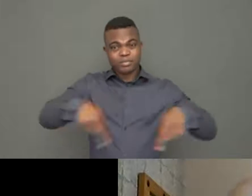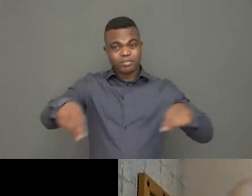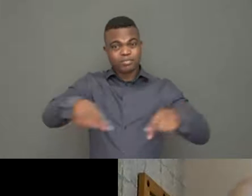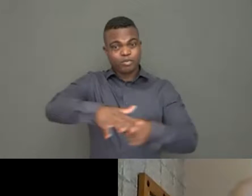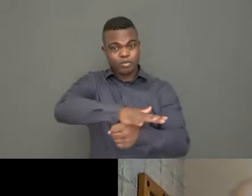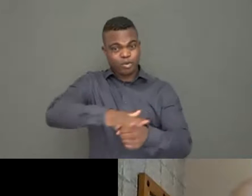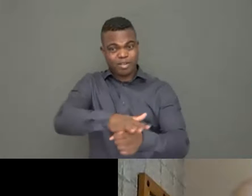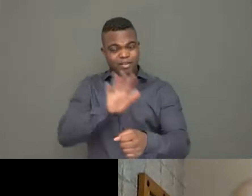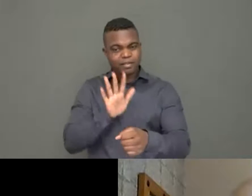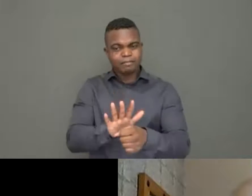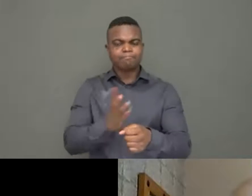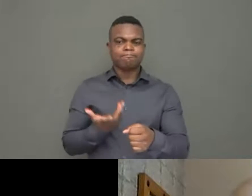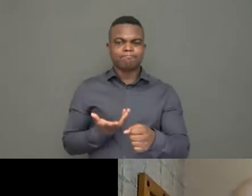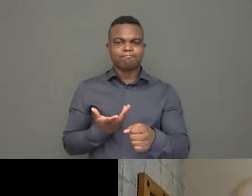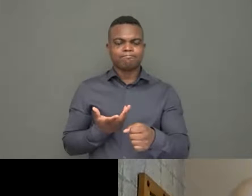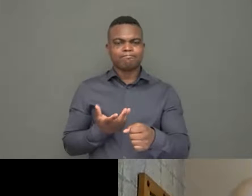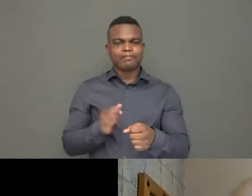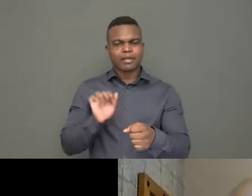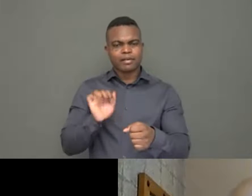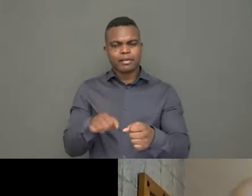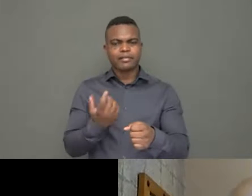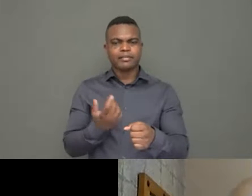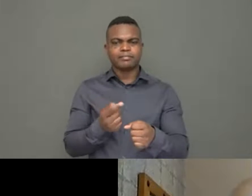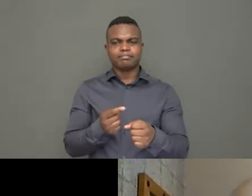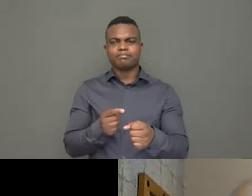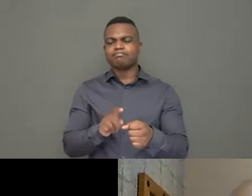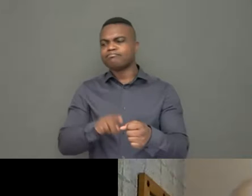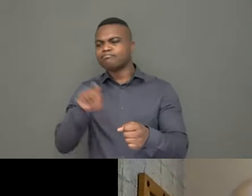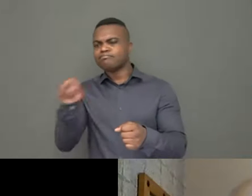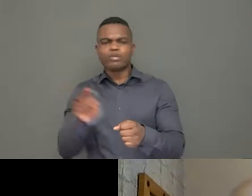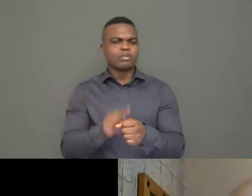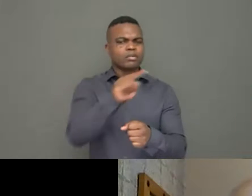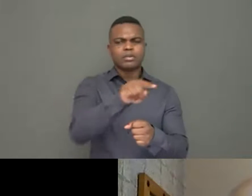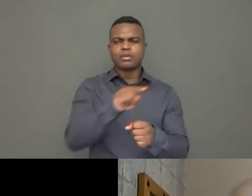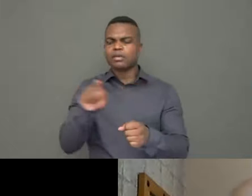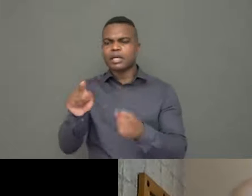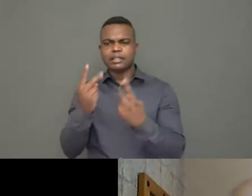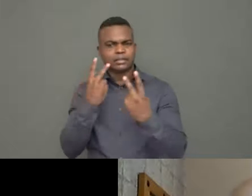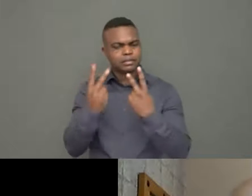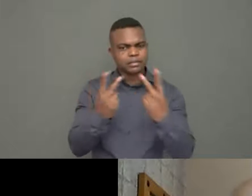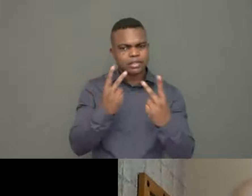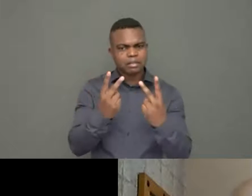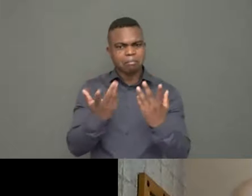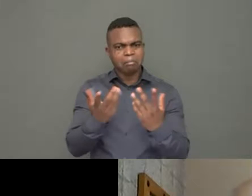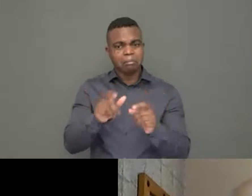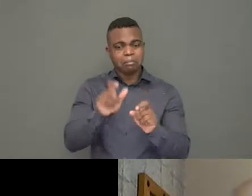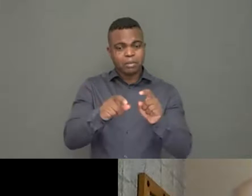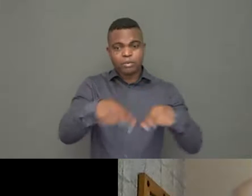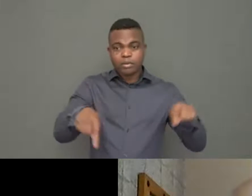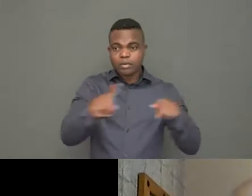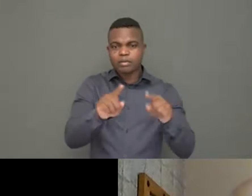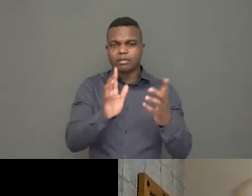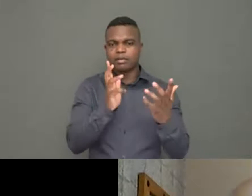exactly how certain things are done. I think this would be a very important way of doing this. And